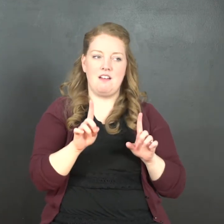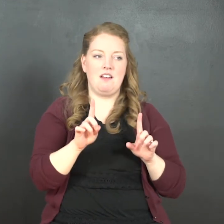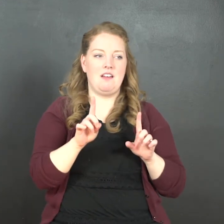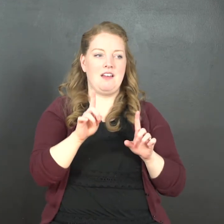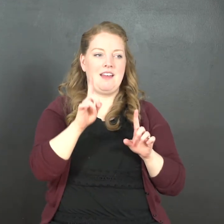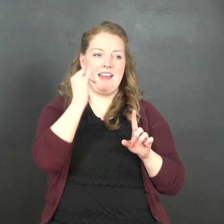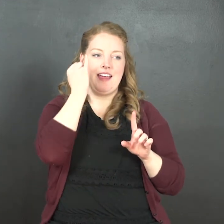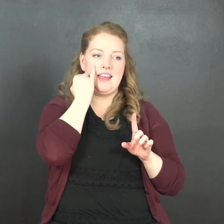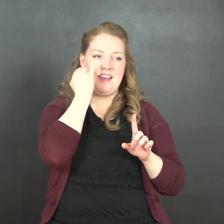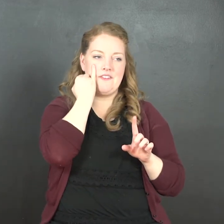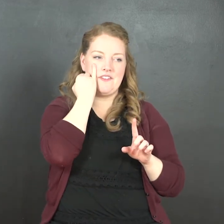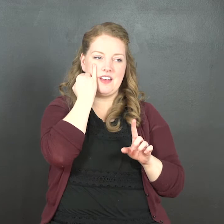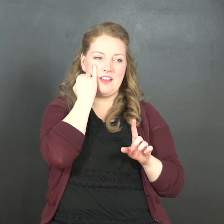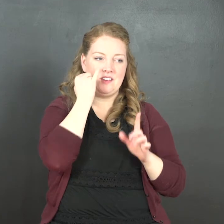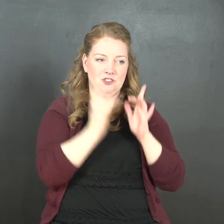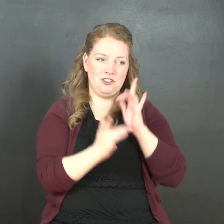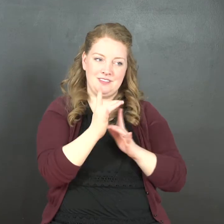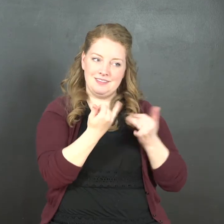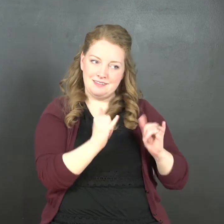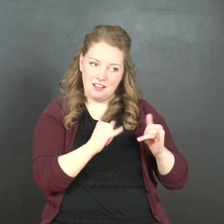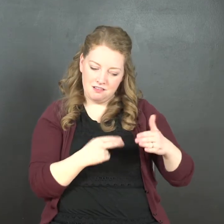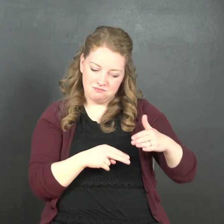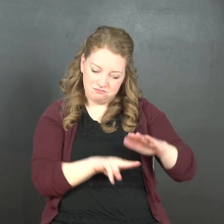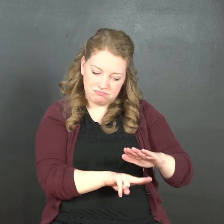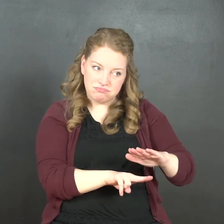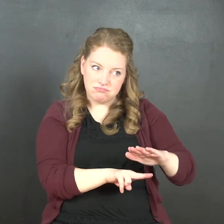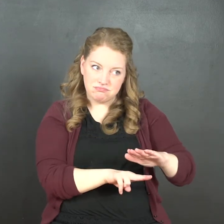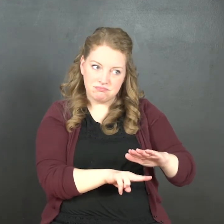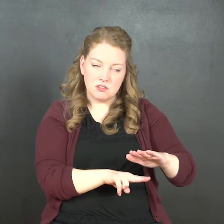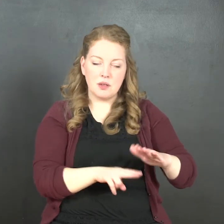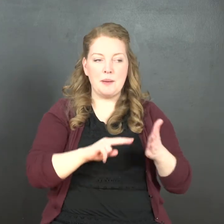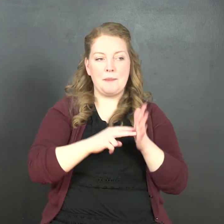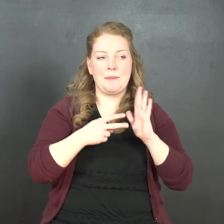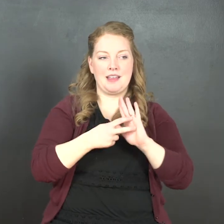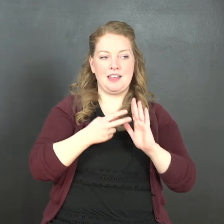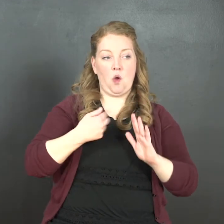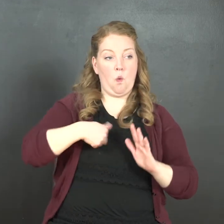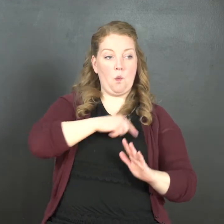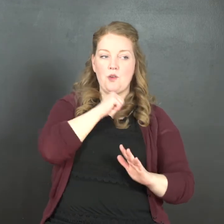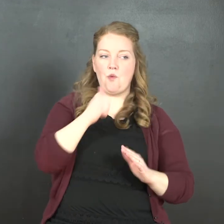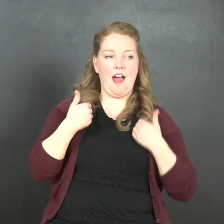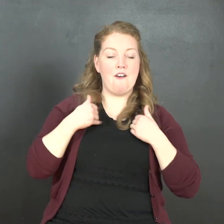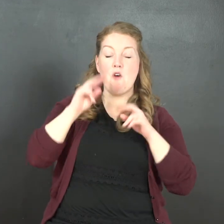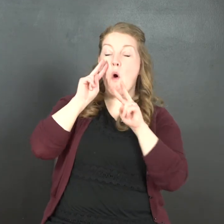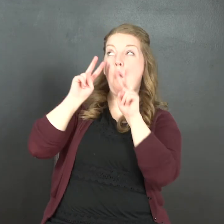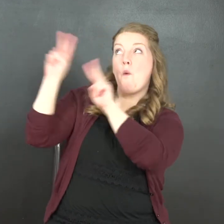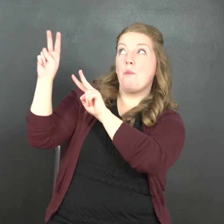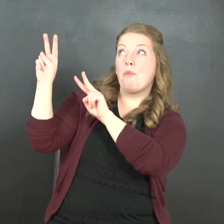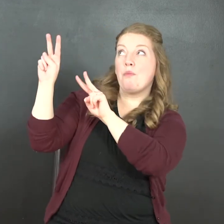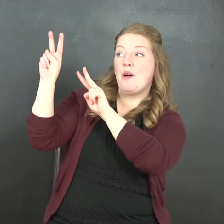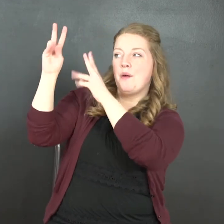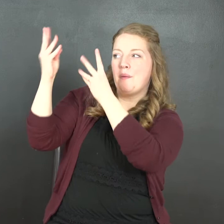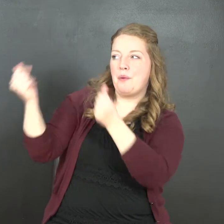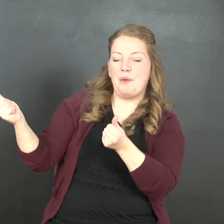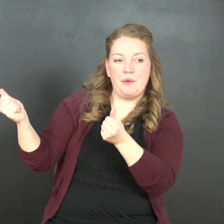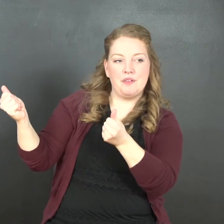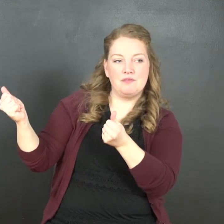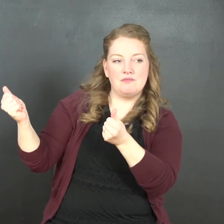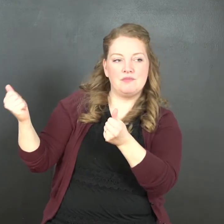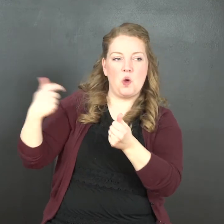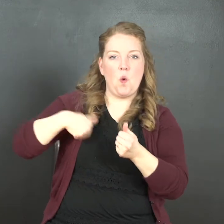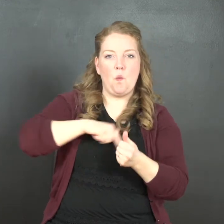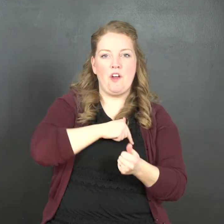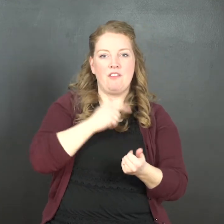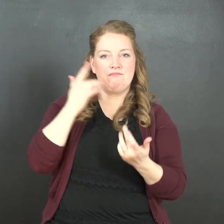all people most to be pitied. If this is all that there is, if there is